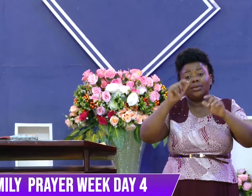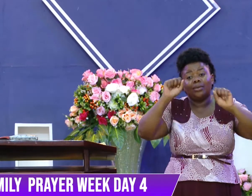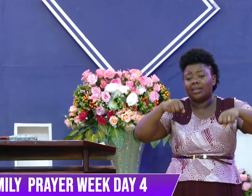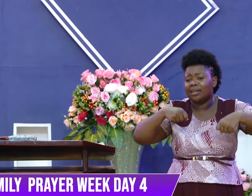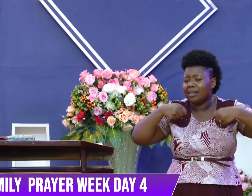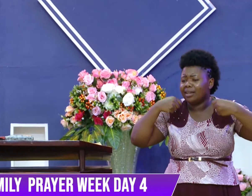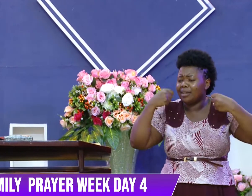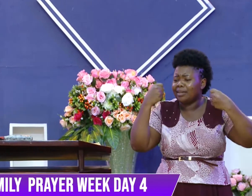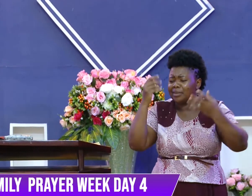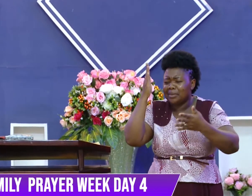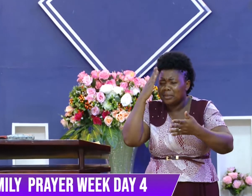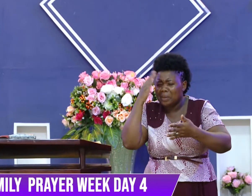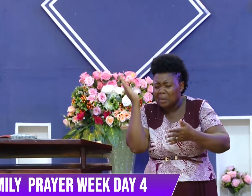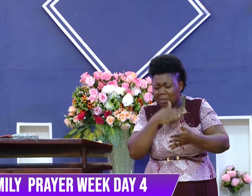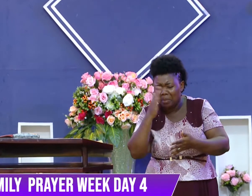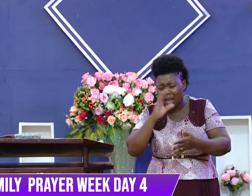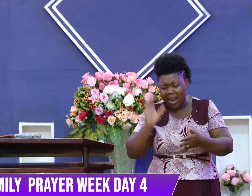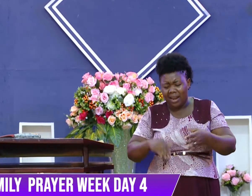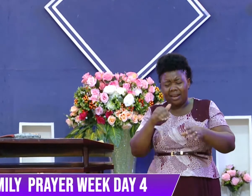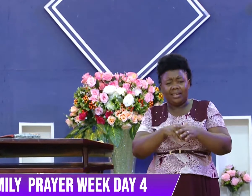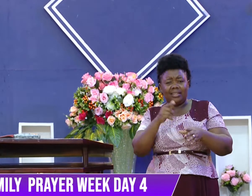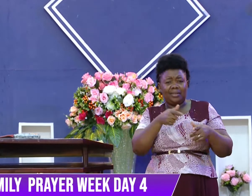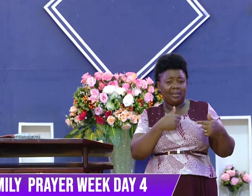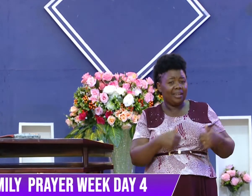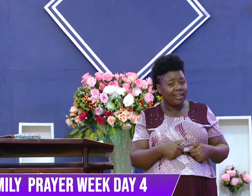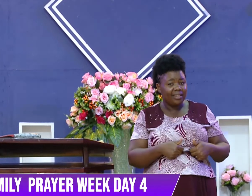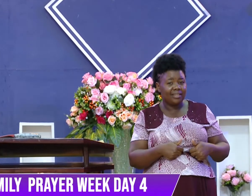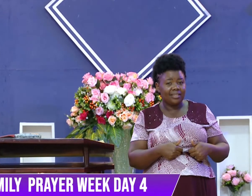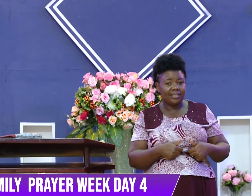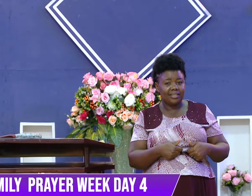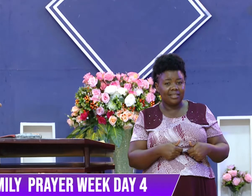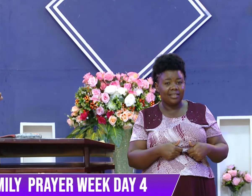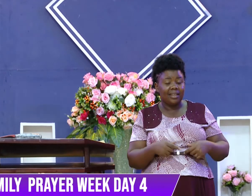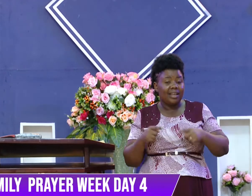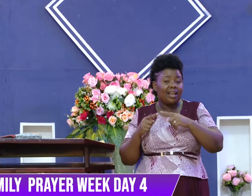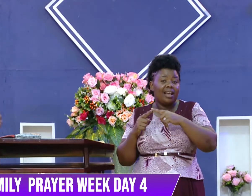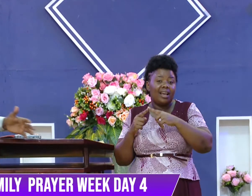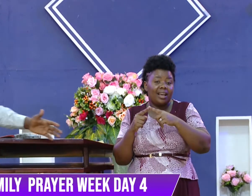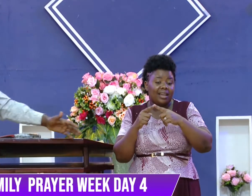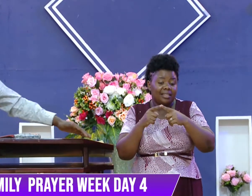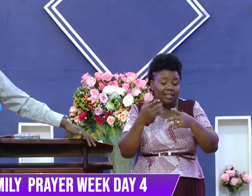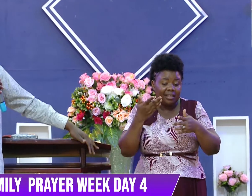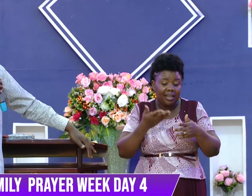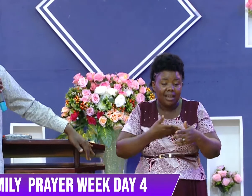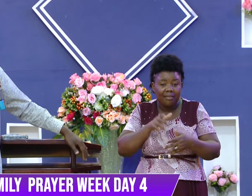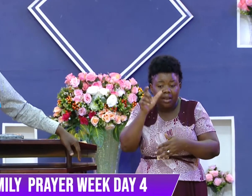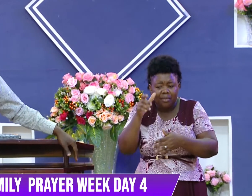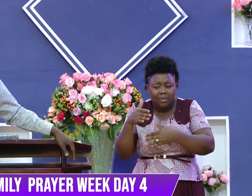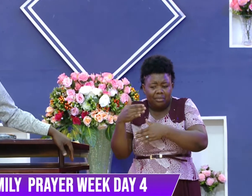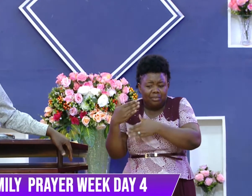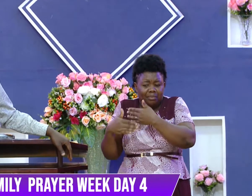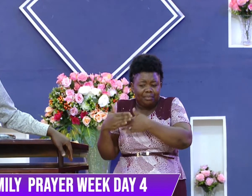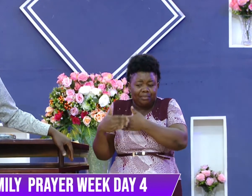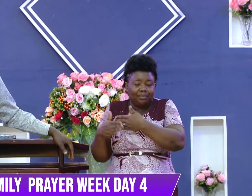God. You cannot know the rot in you not until someone